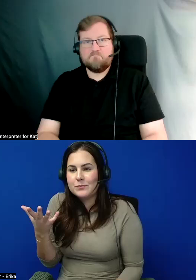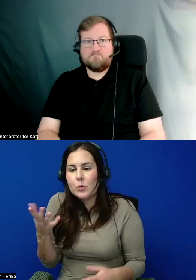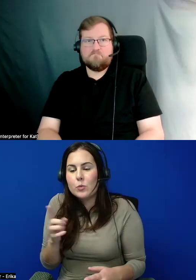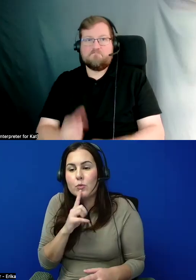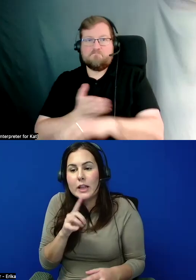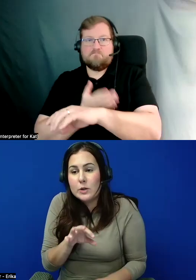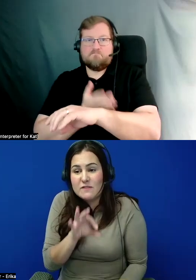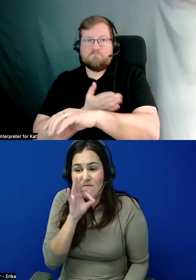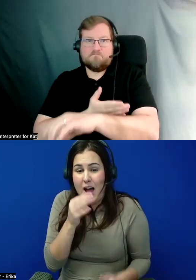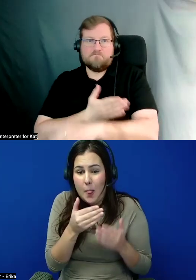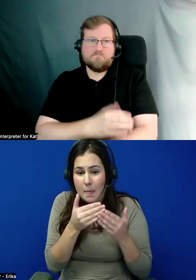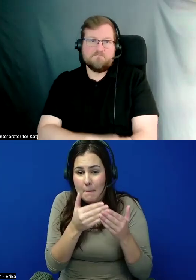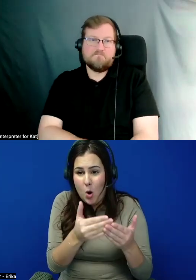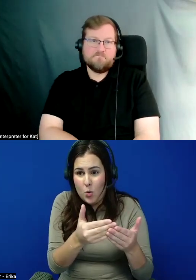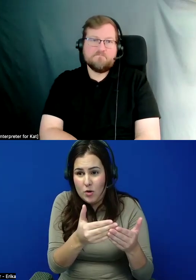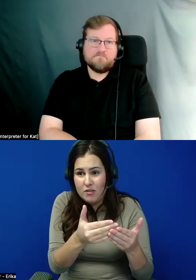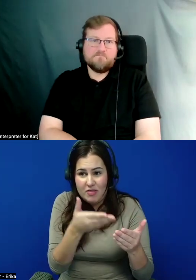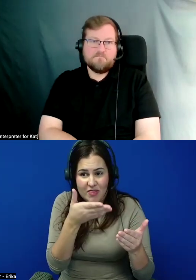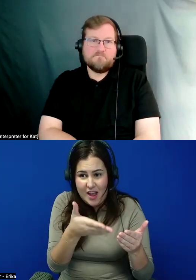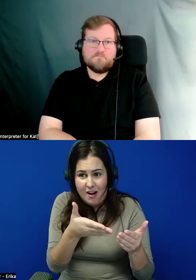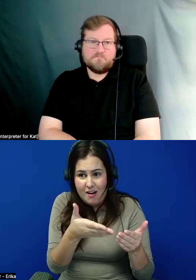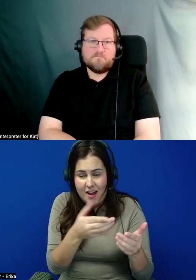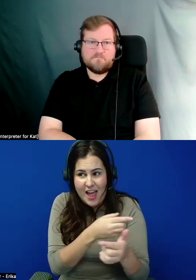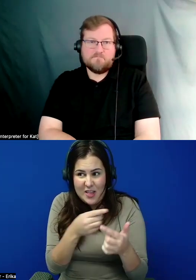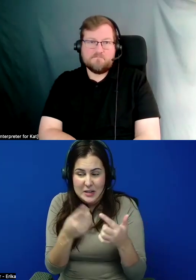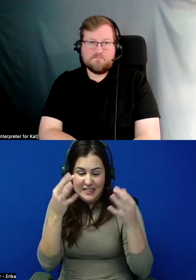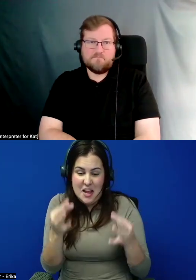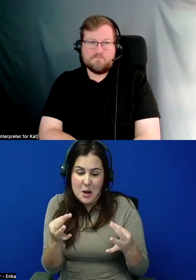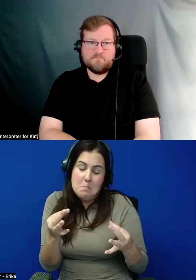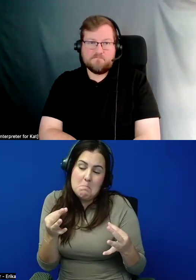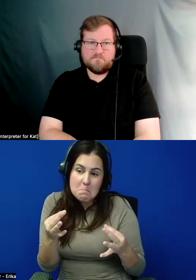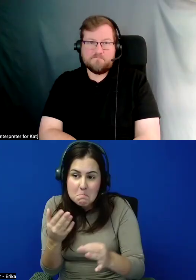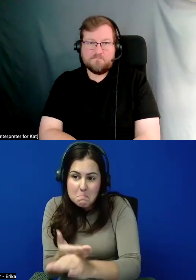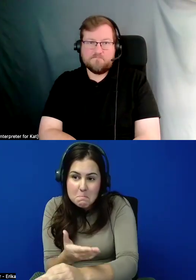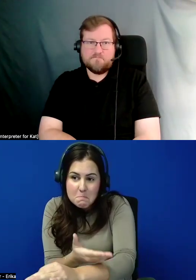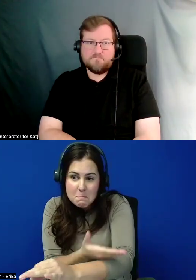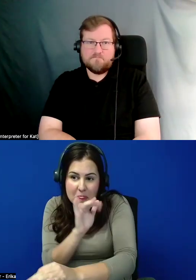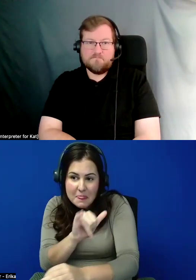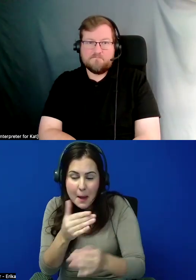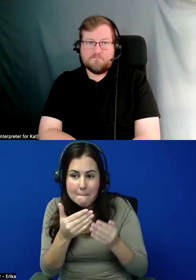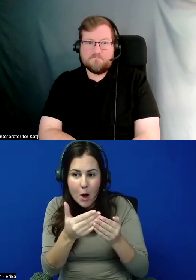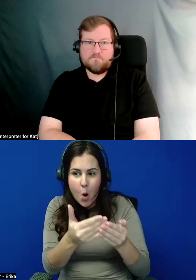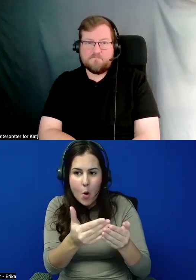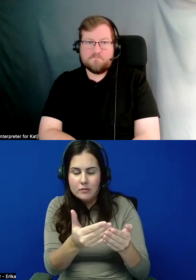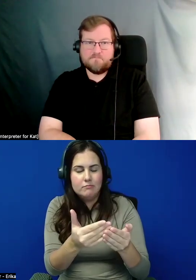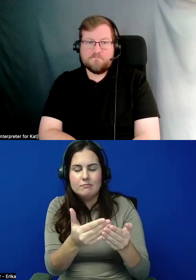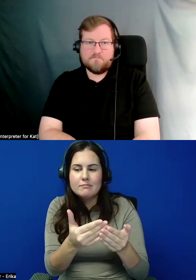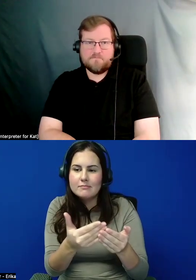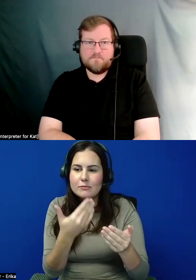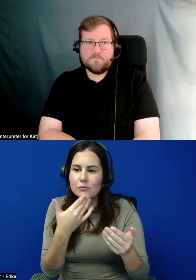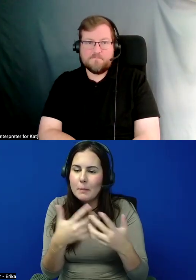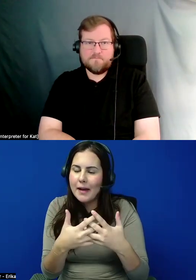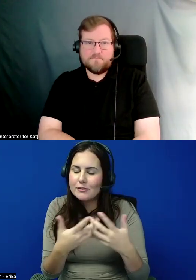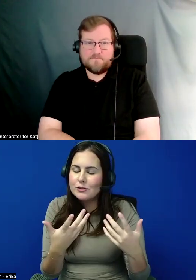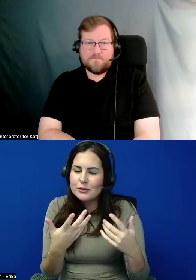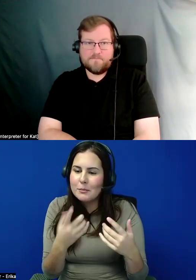of the river, down this kind of industrial offshoot of a river by the city,